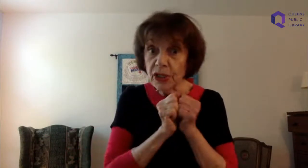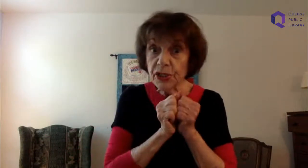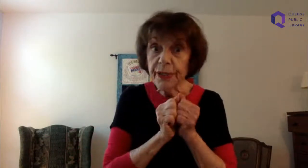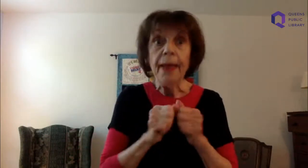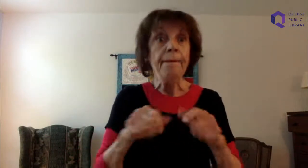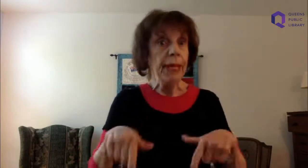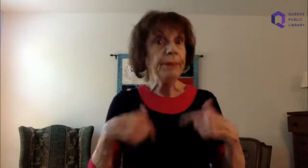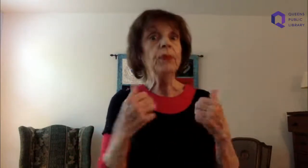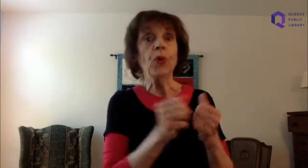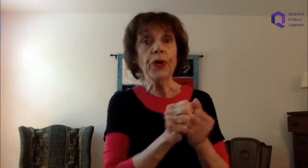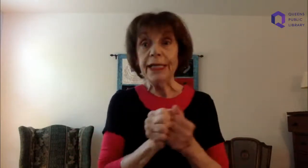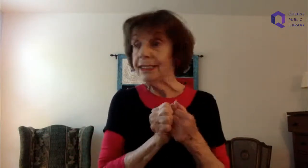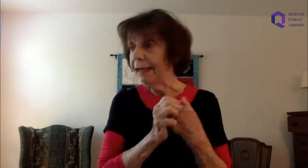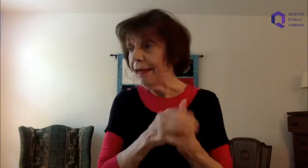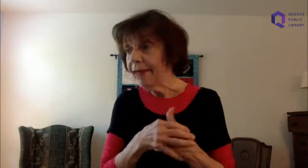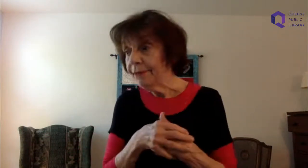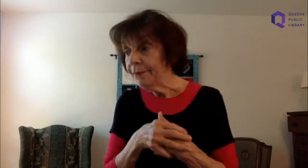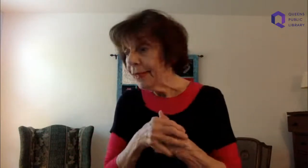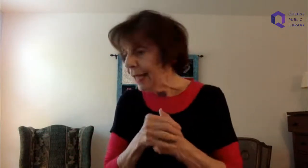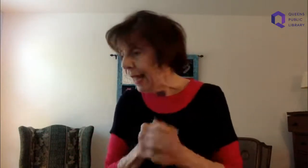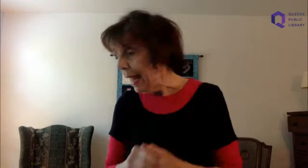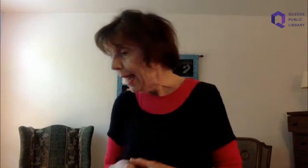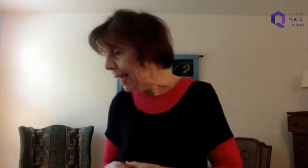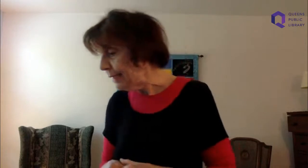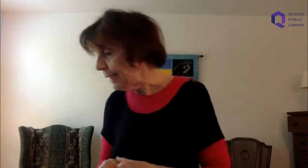cooperation, people working together. And